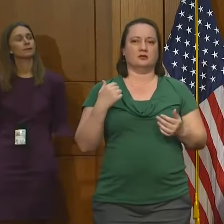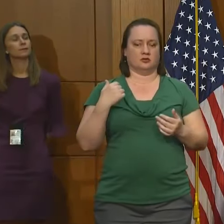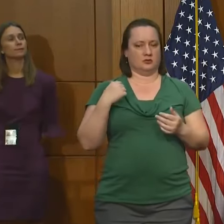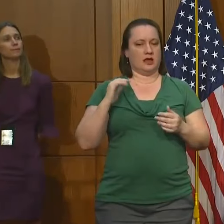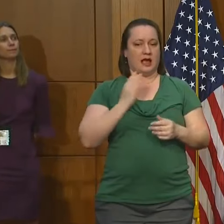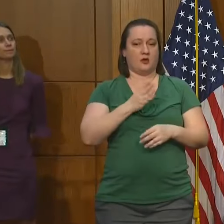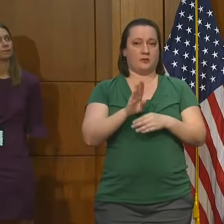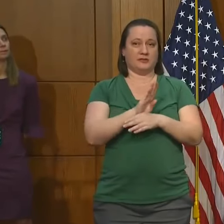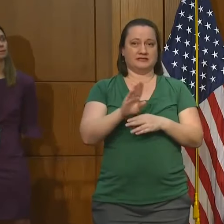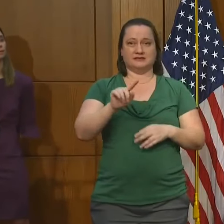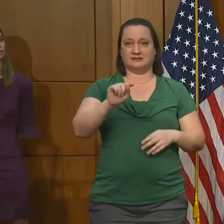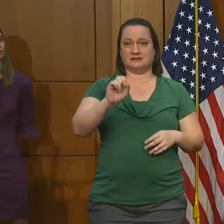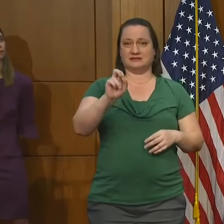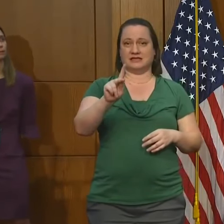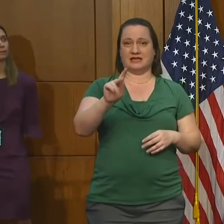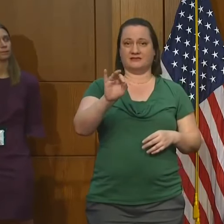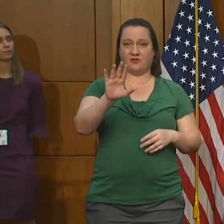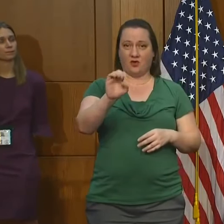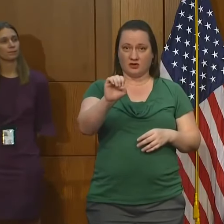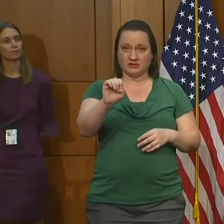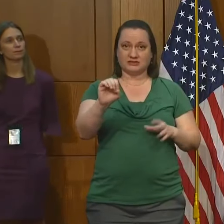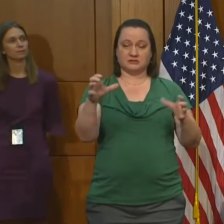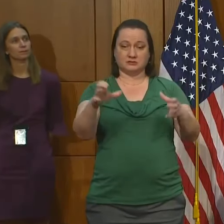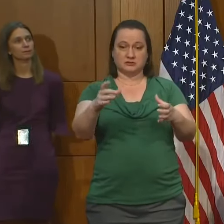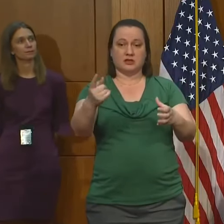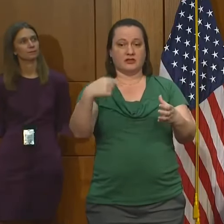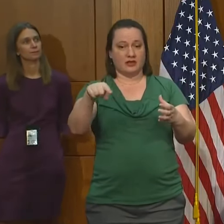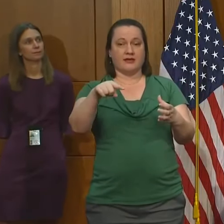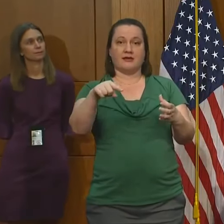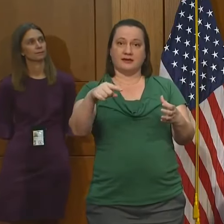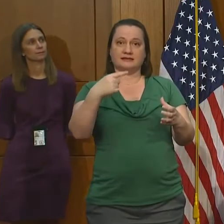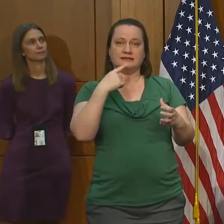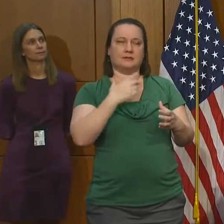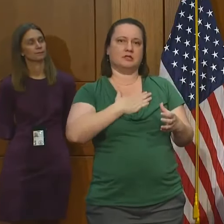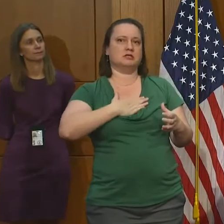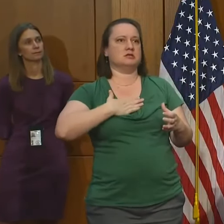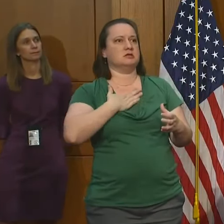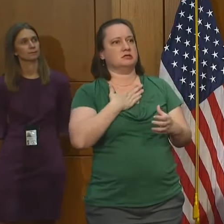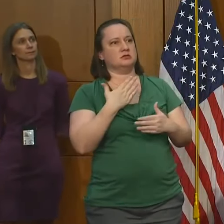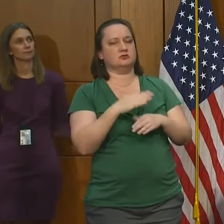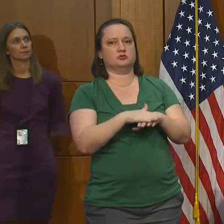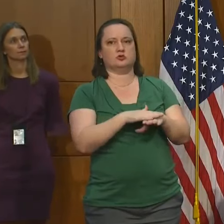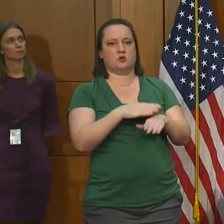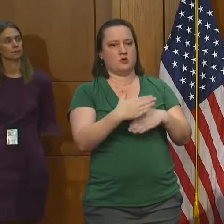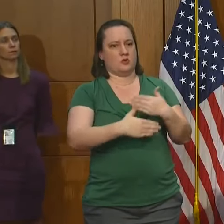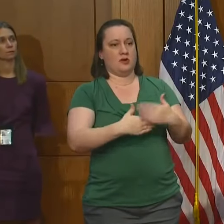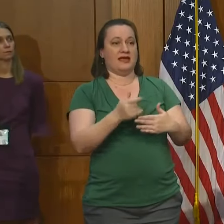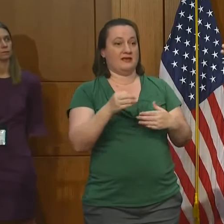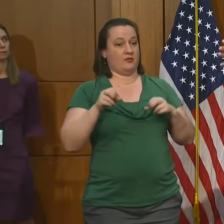is please, please, please take this slowly, because if you allow us to reopen